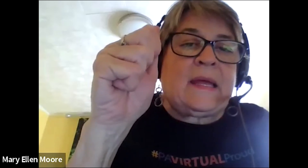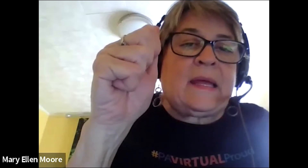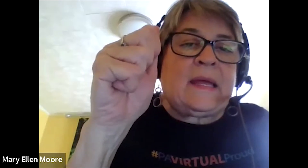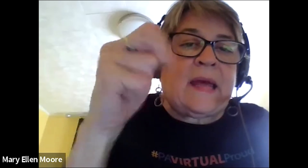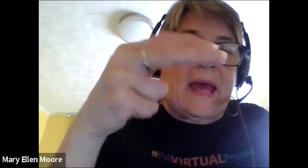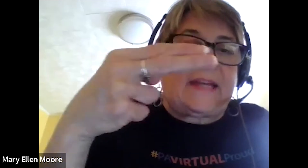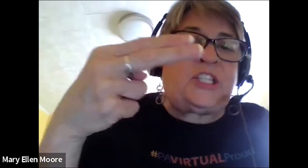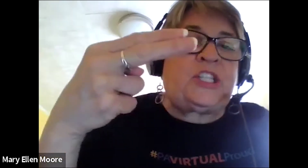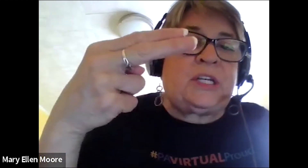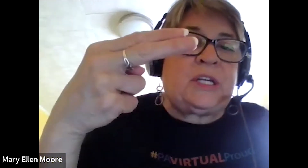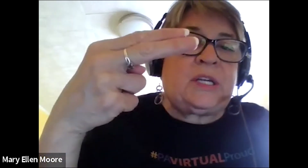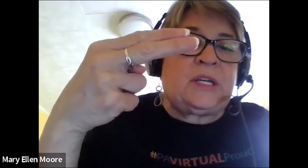H.